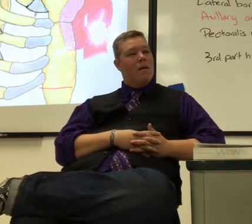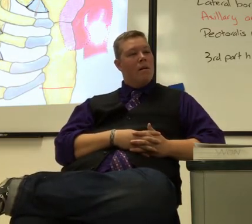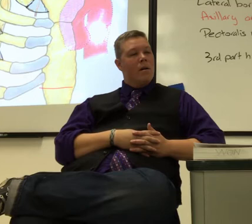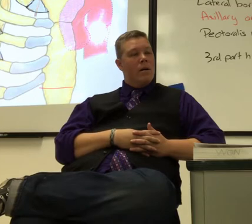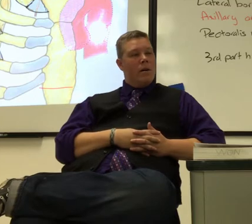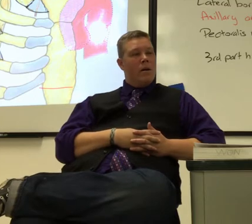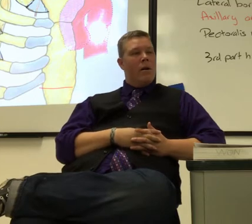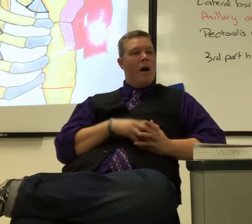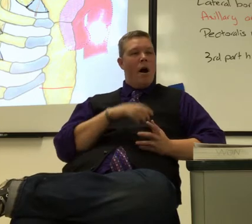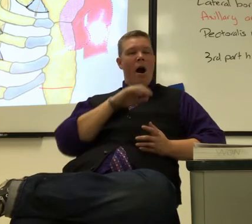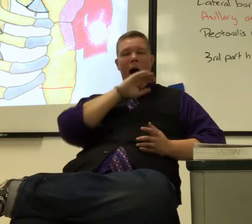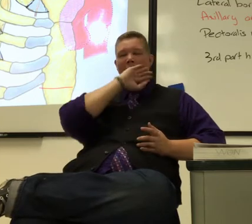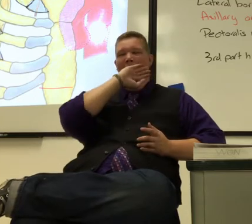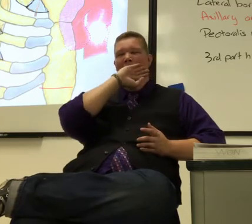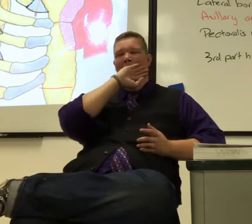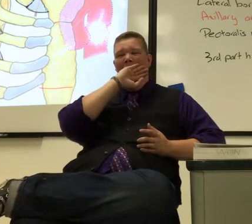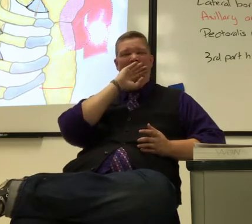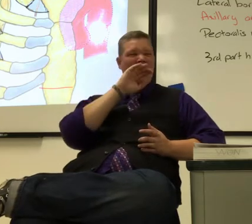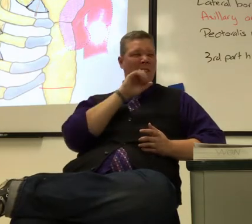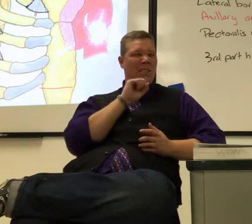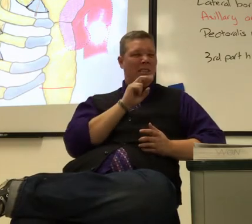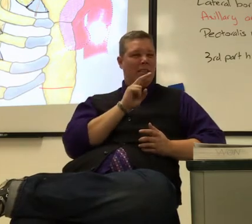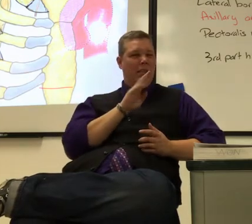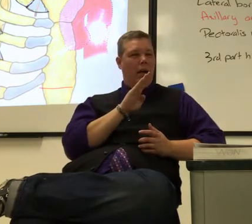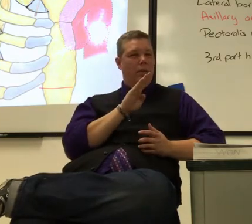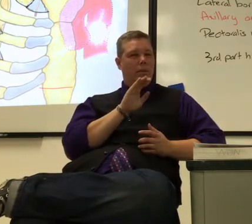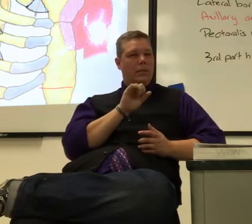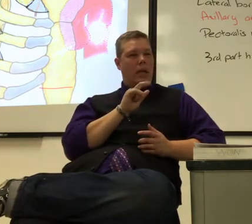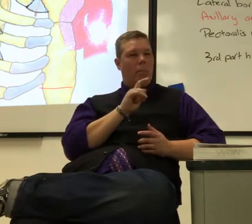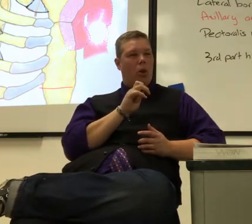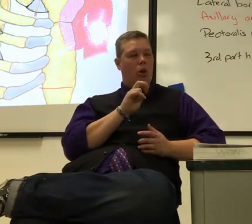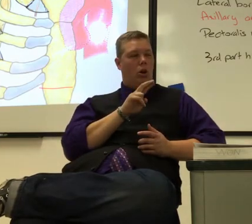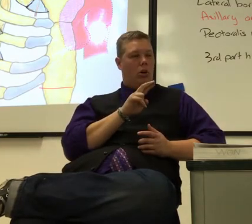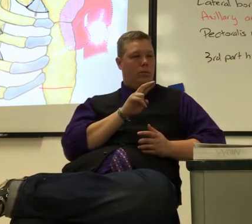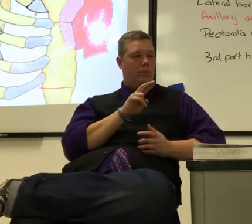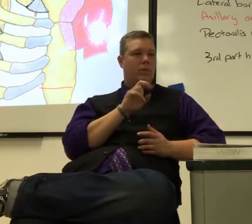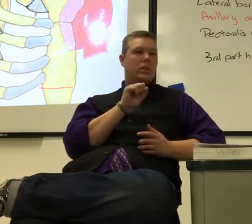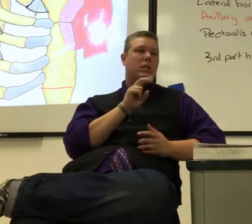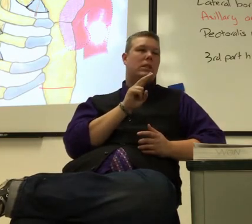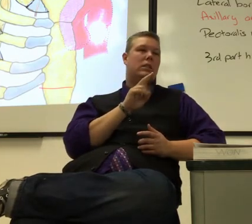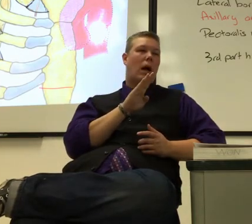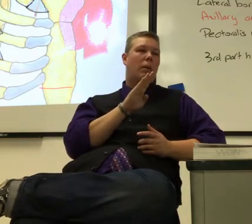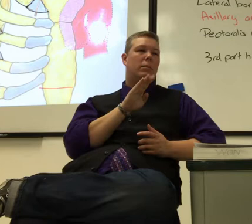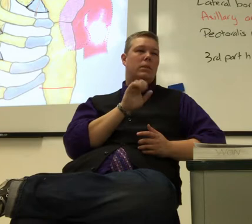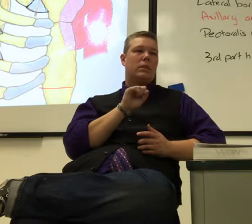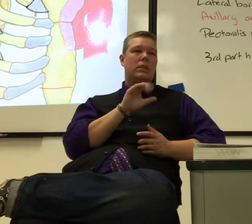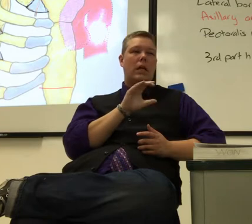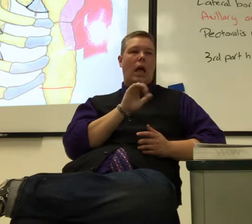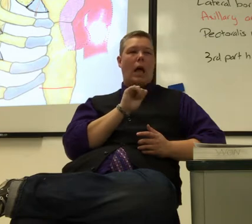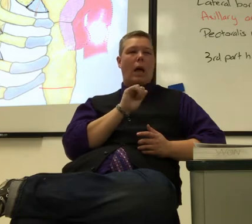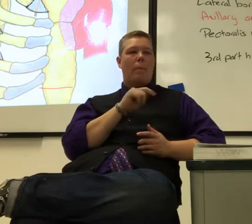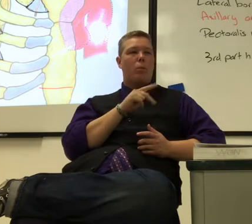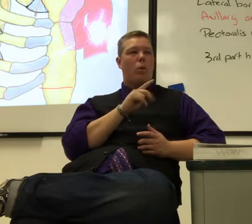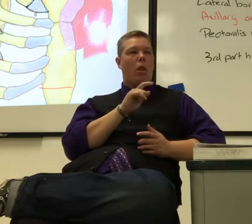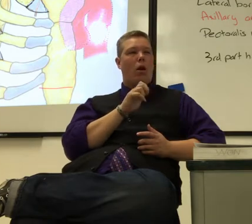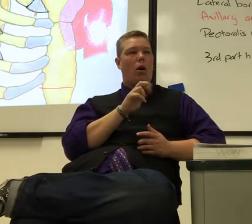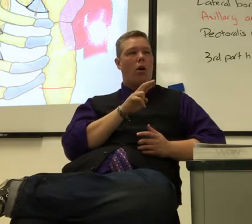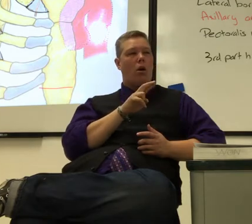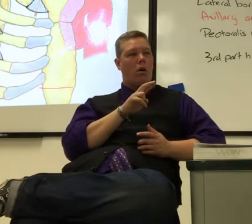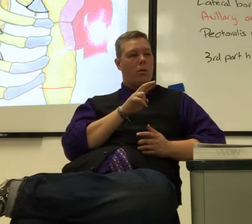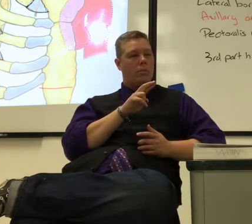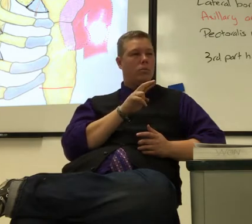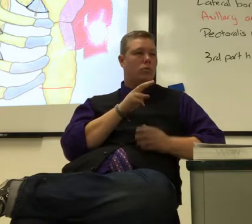It's the third branch of the third part. Subscapular is the largest branch. It's called